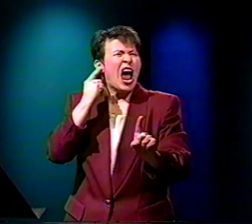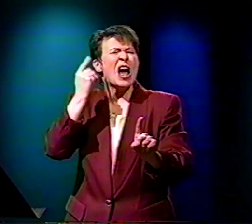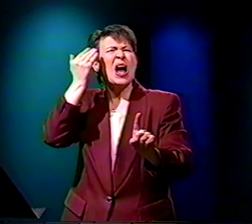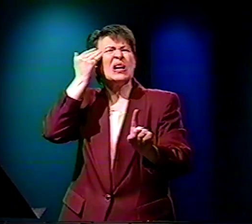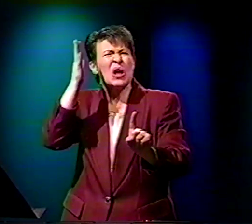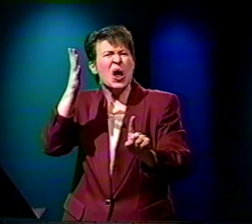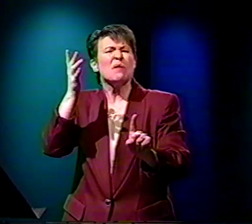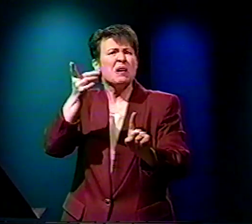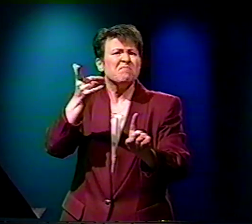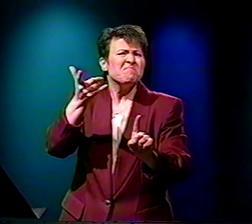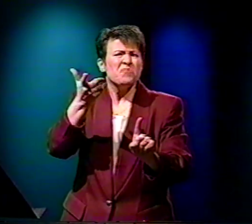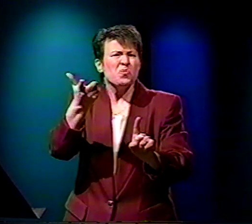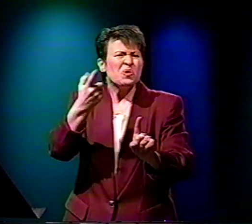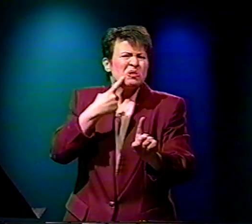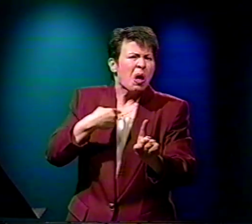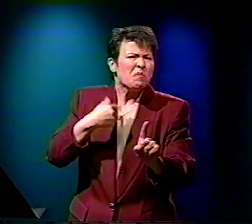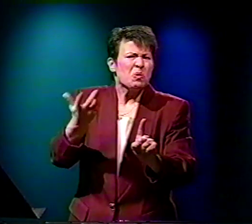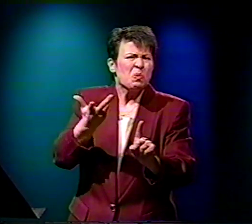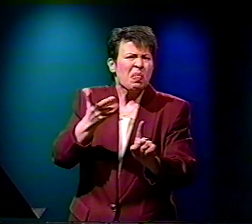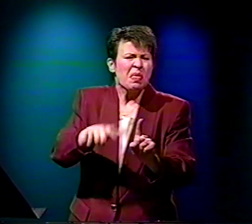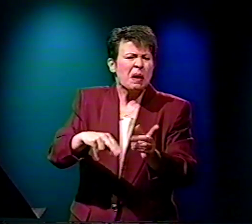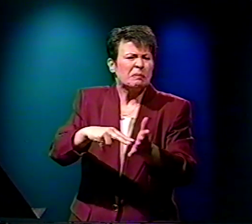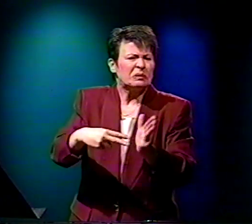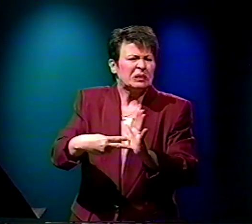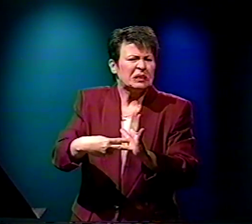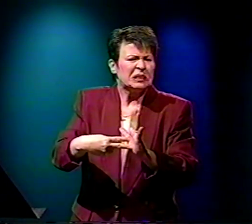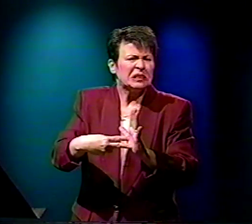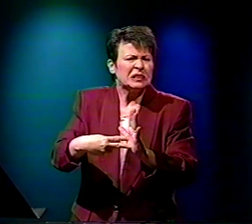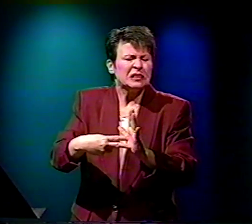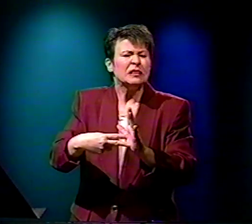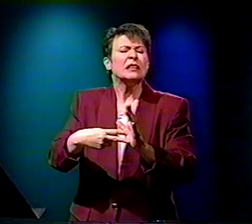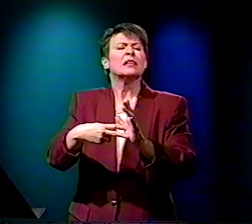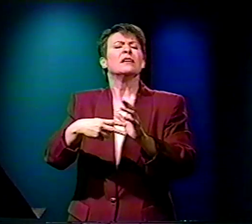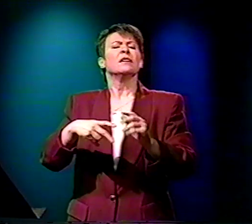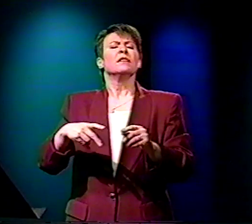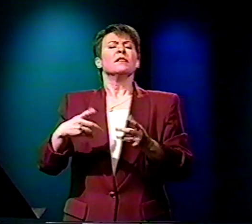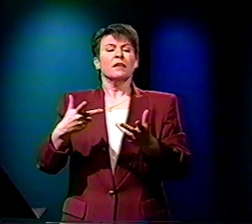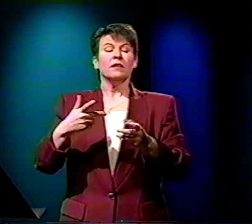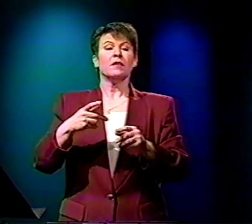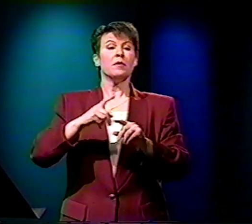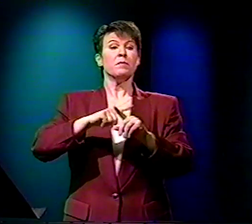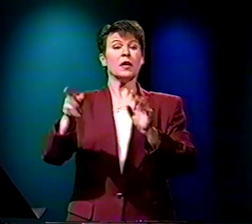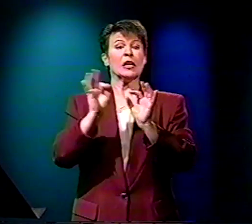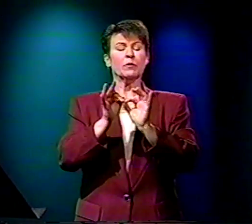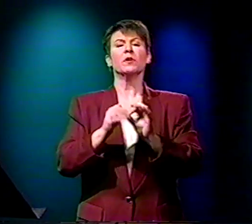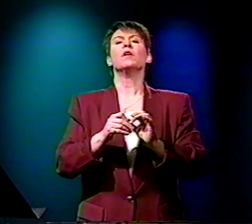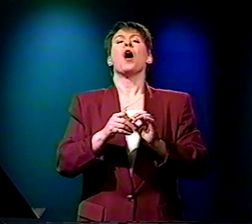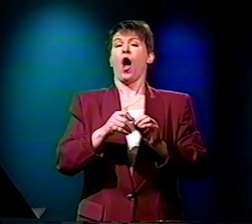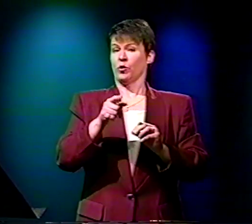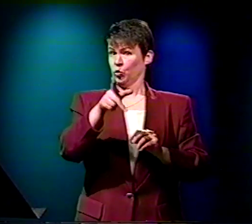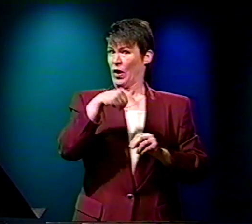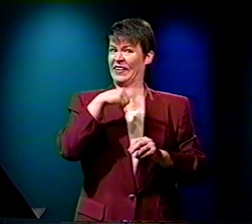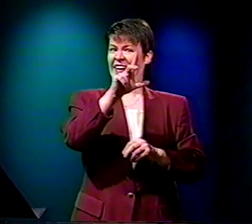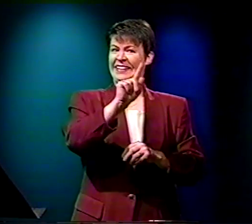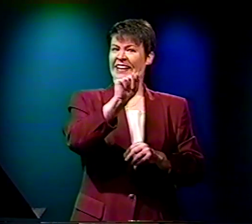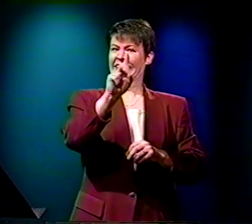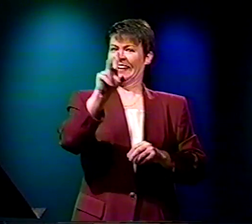out if the hearing person knows a little bit, or they may have at least been familiar with the term, or may not even know what it means. But then when the